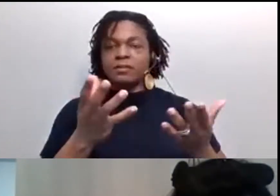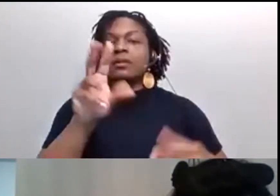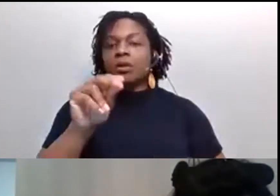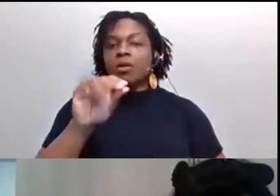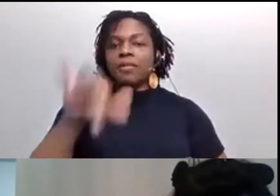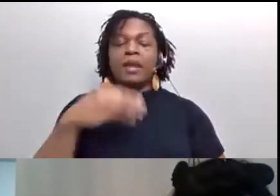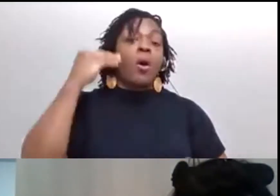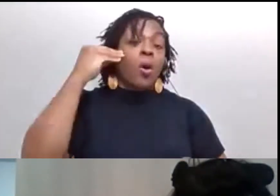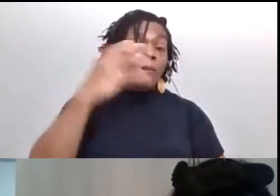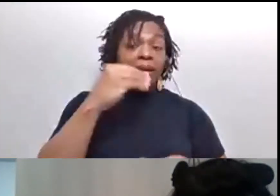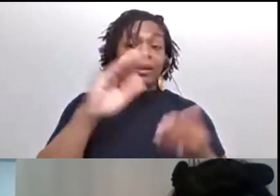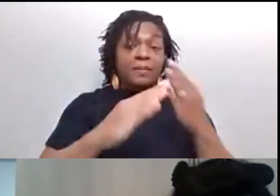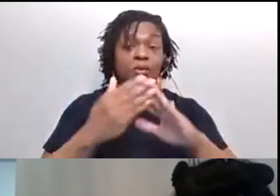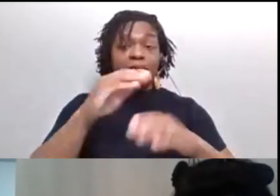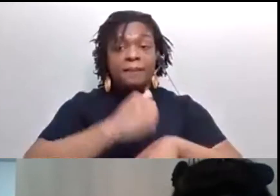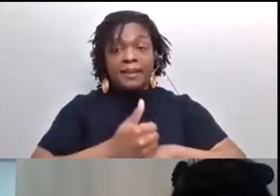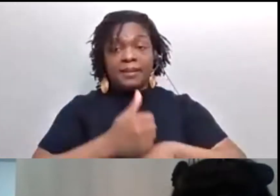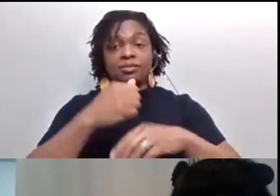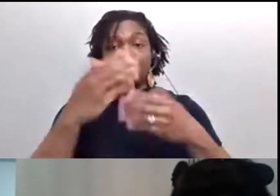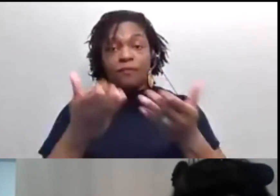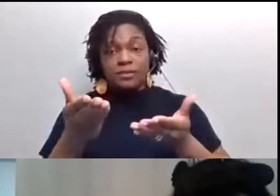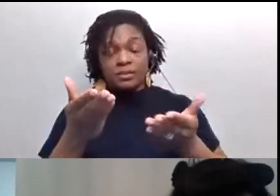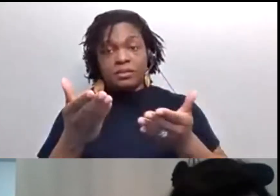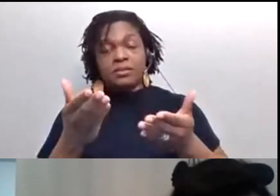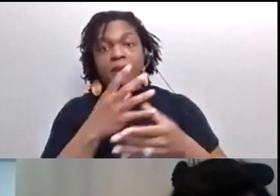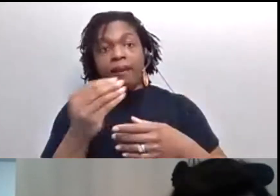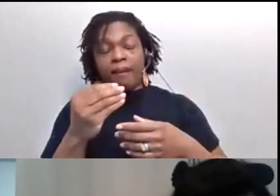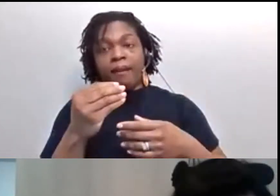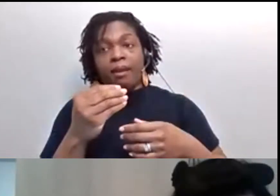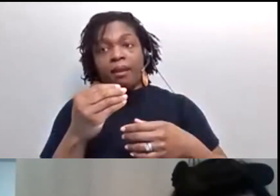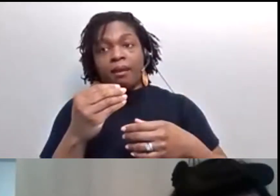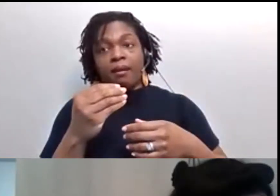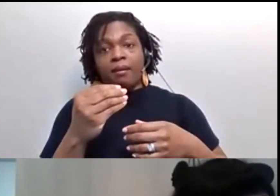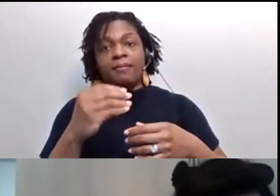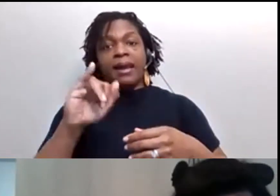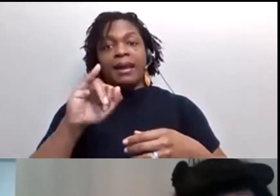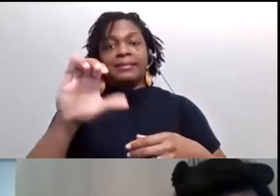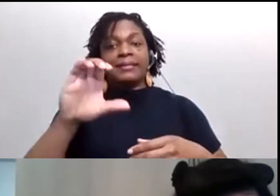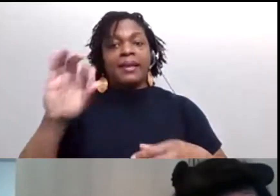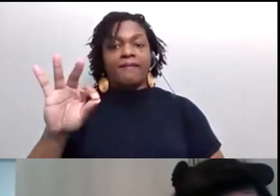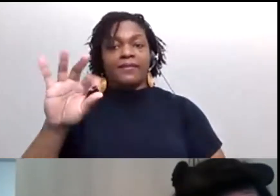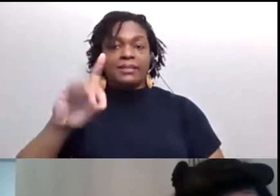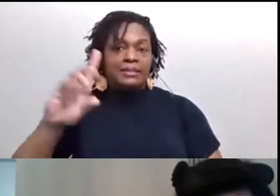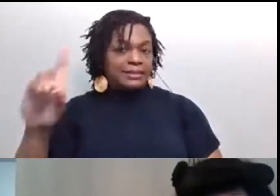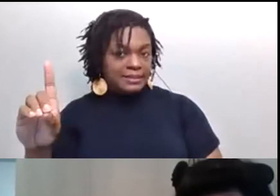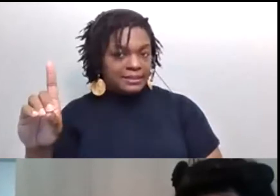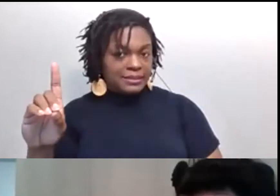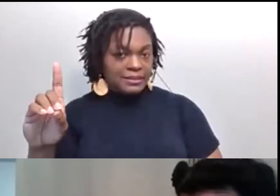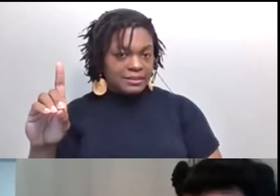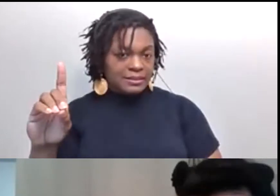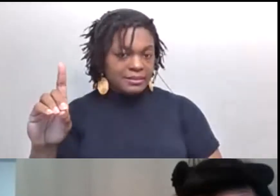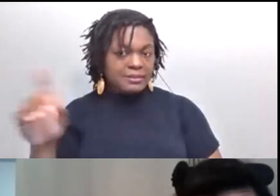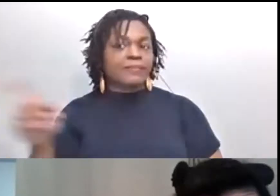community-based services and ICF-DDs. right.